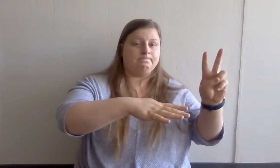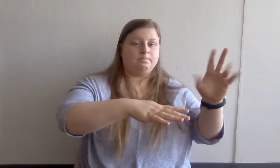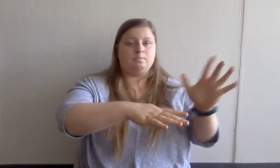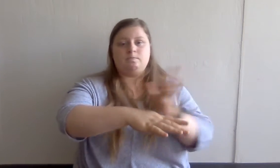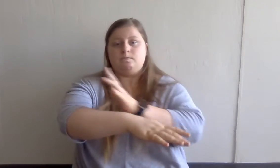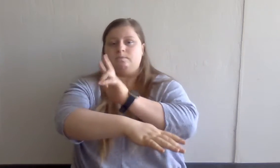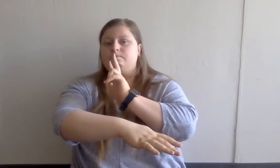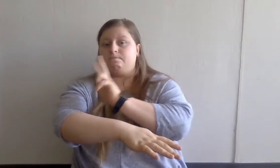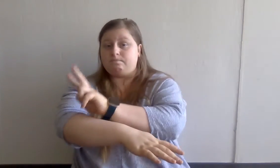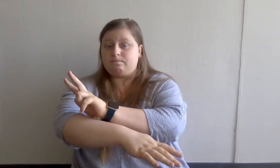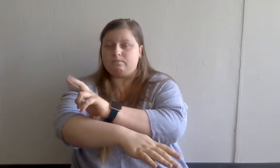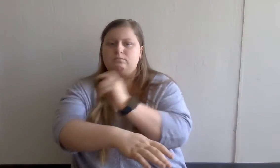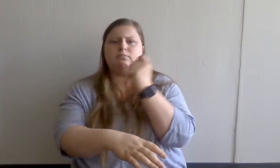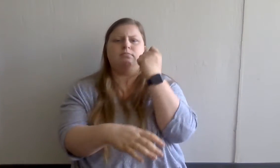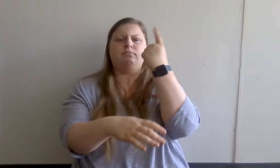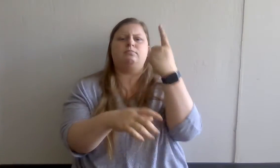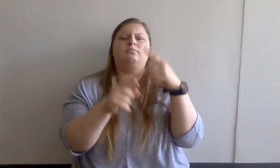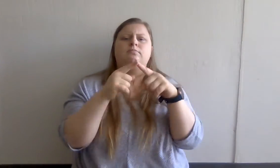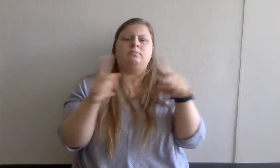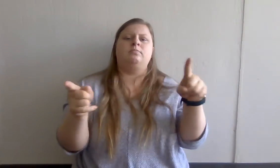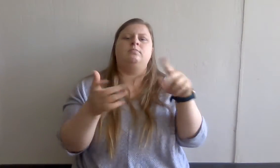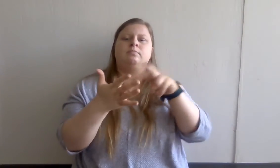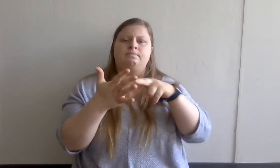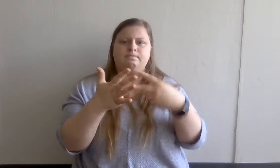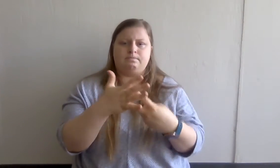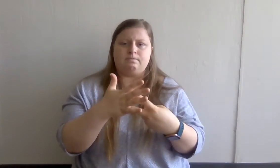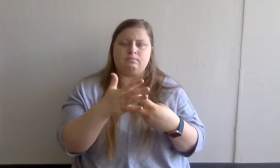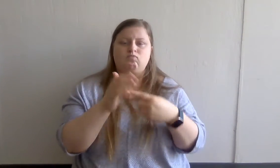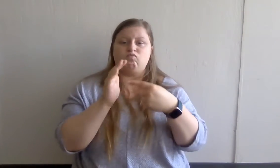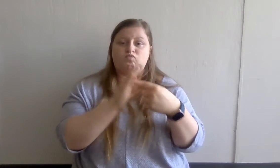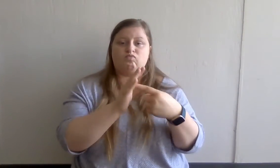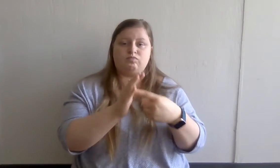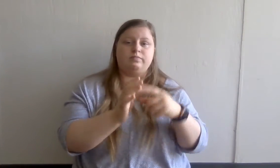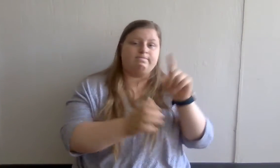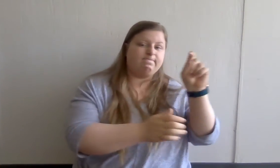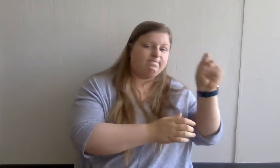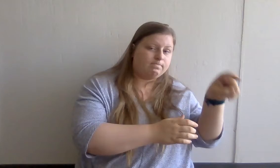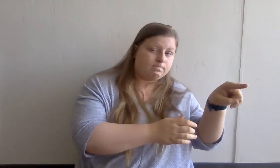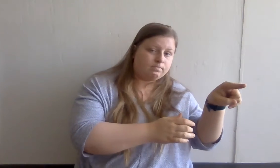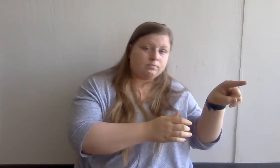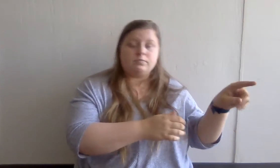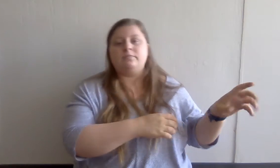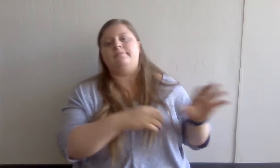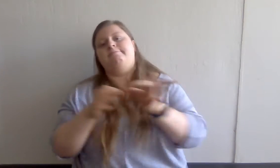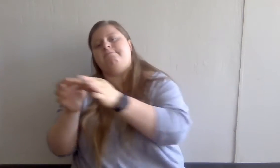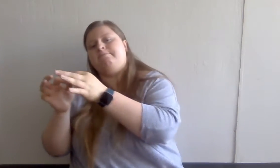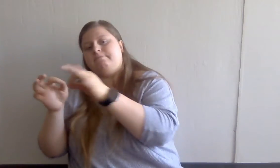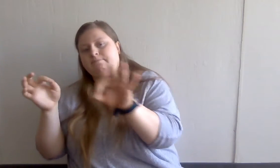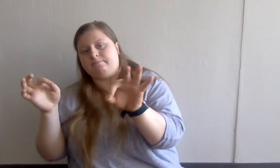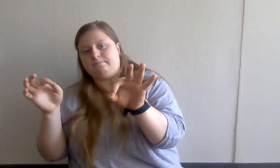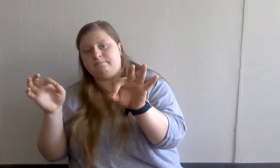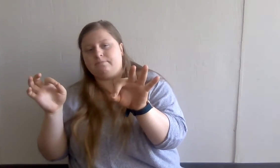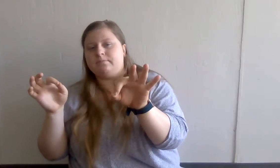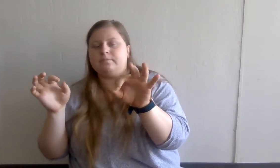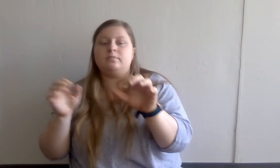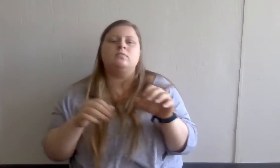For children between the ages of 2 and 3, they understand the purposes of a question as opposed to a sentence.